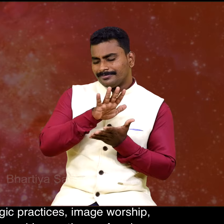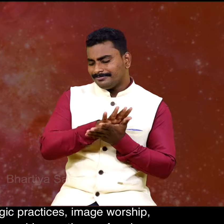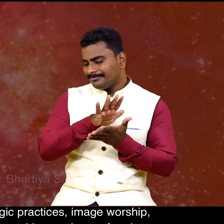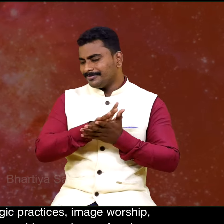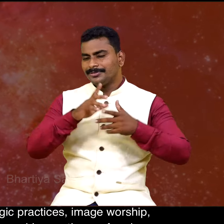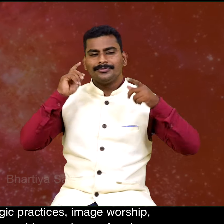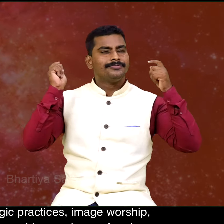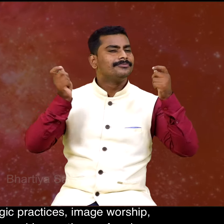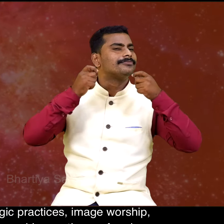ritual worship,